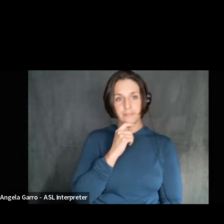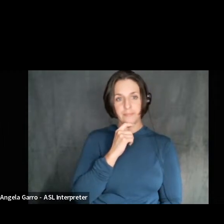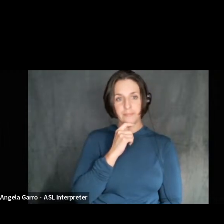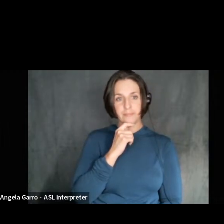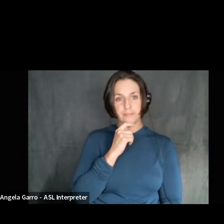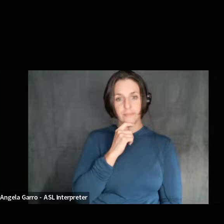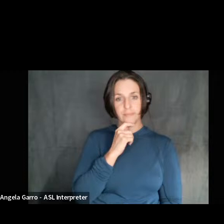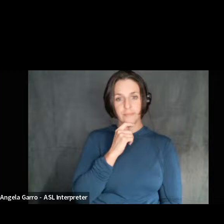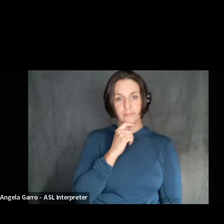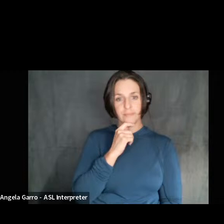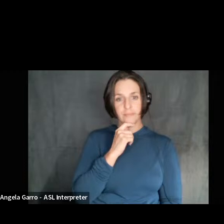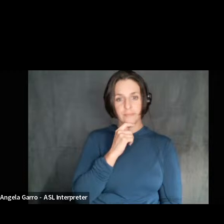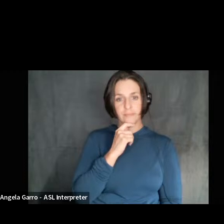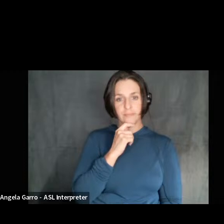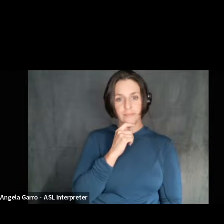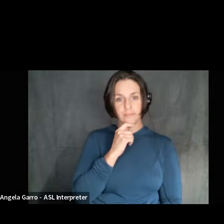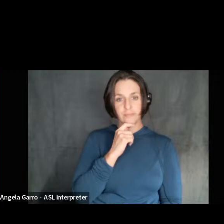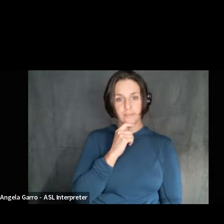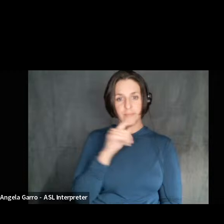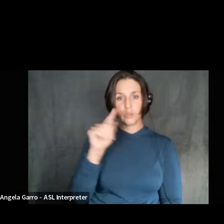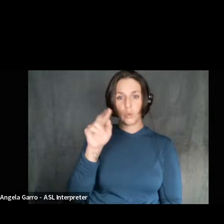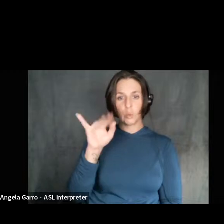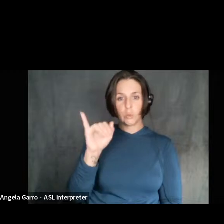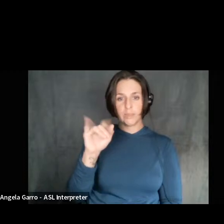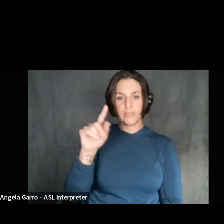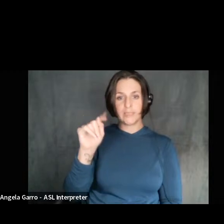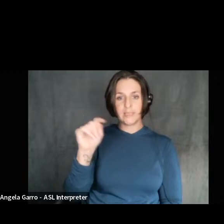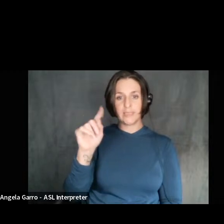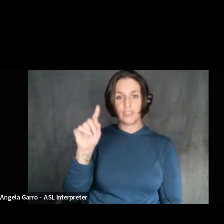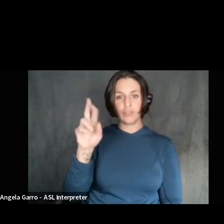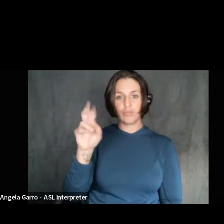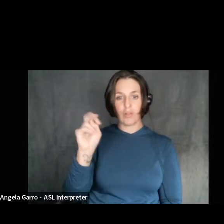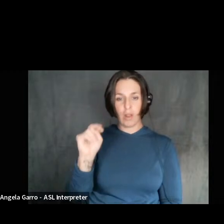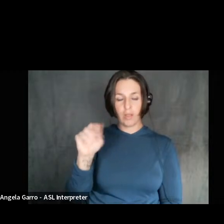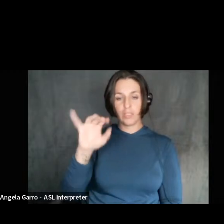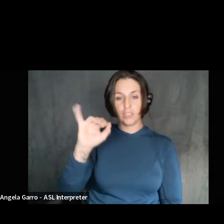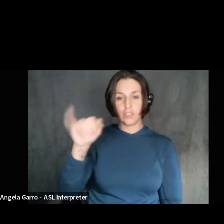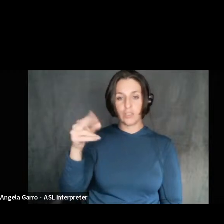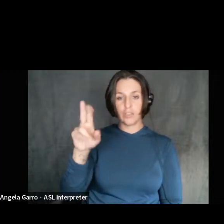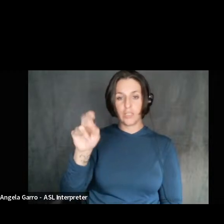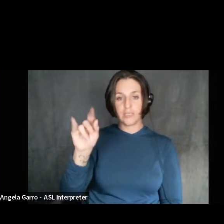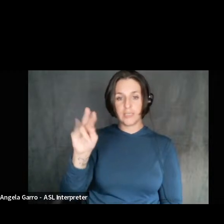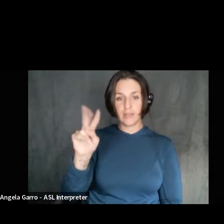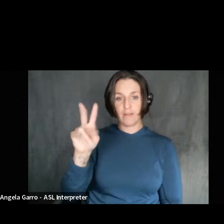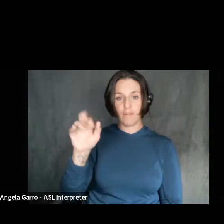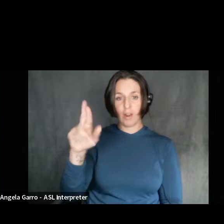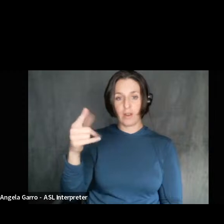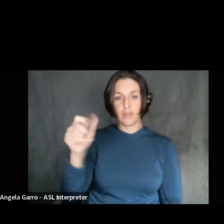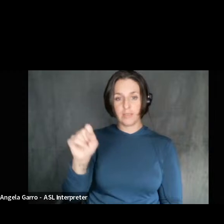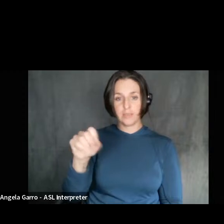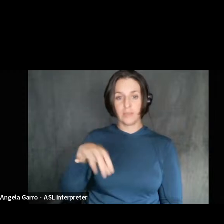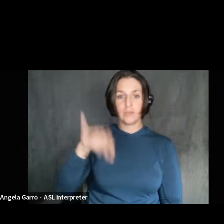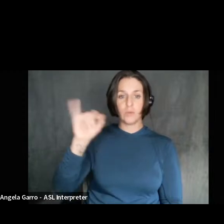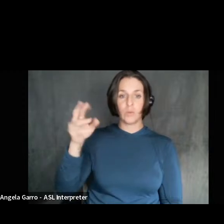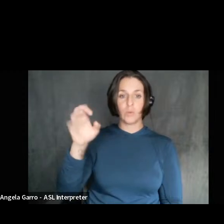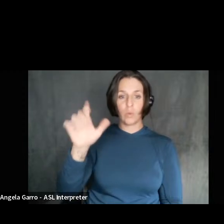Tui T. Tron, Justin Vargas, Joel Vasquez Jr.,